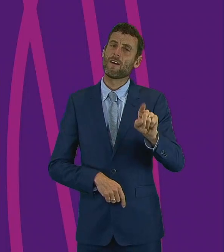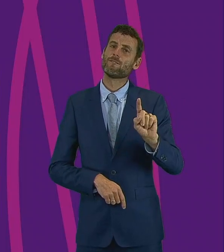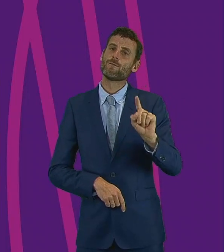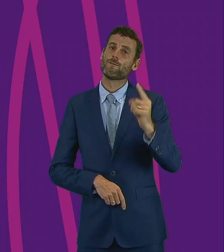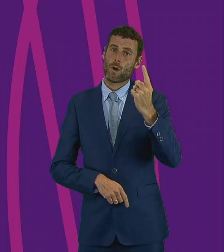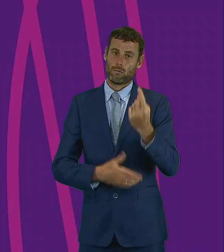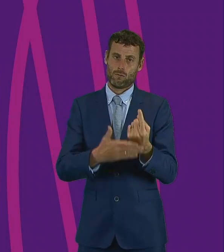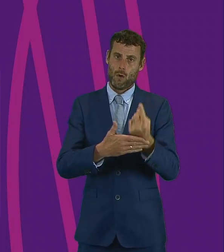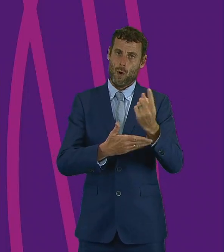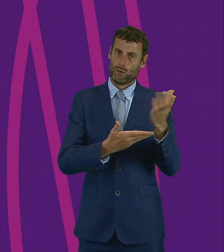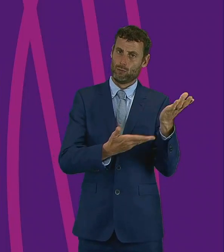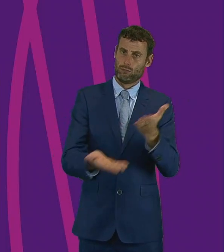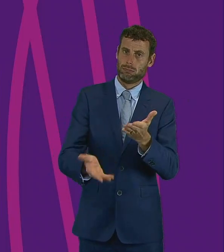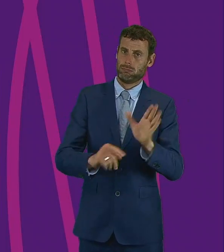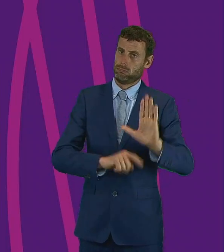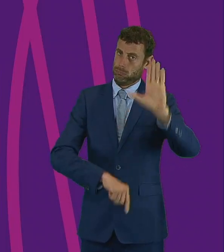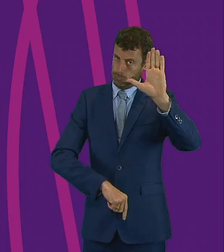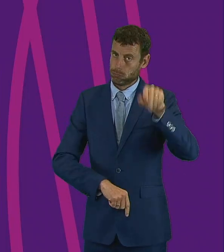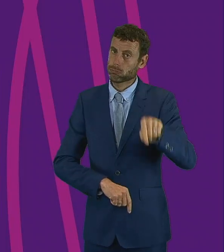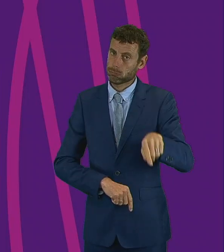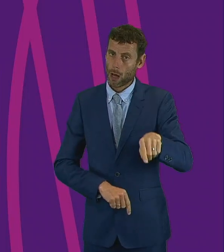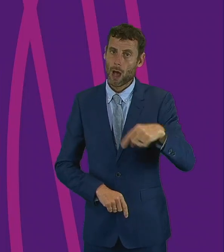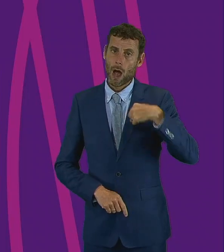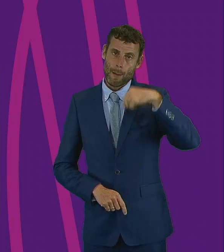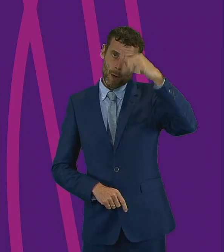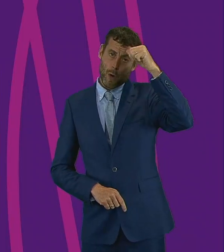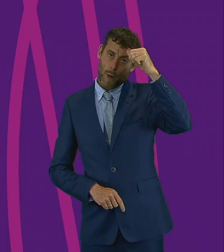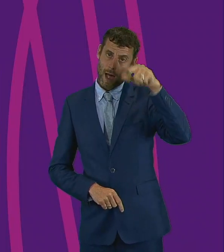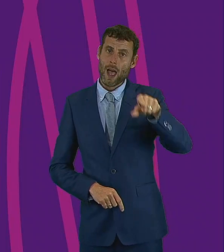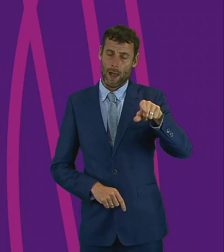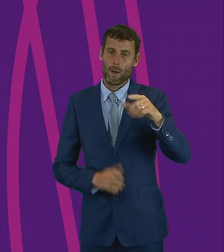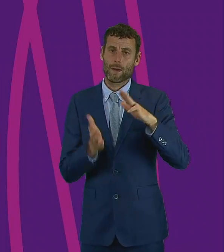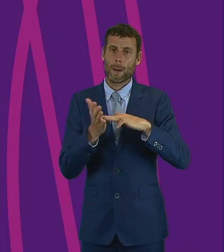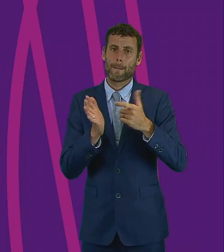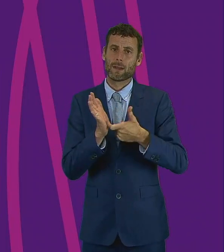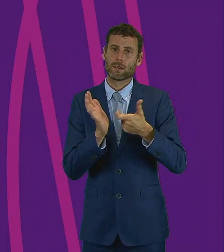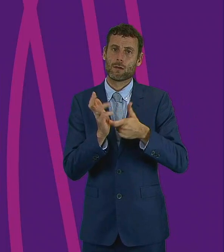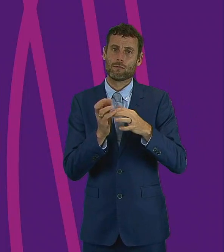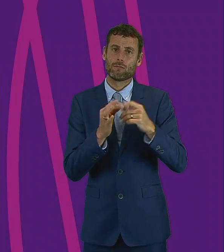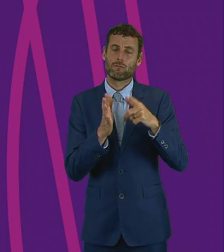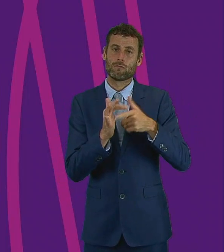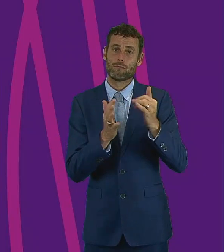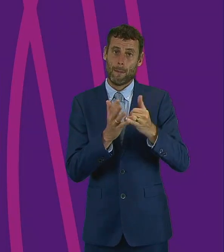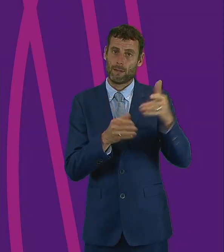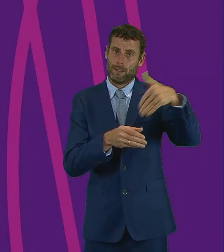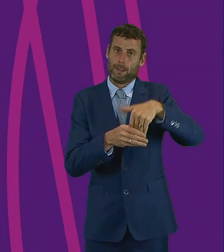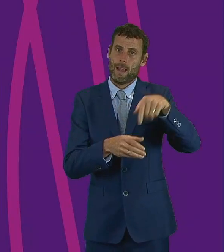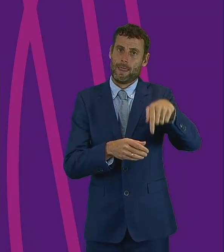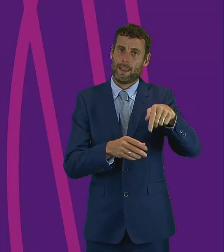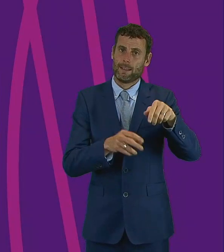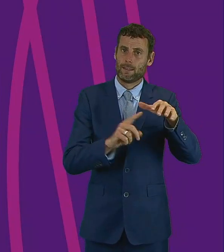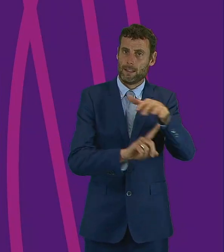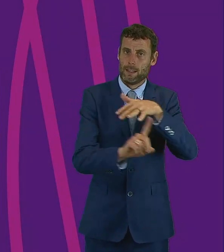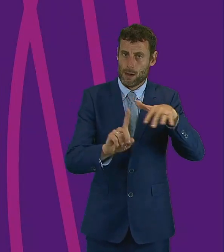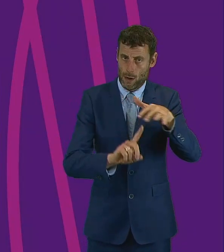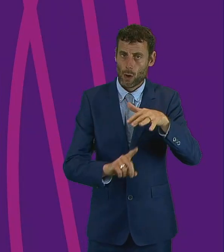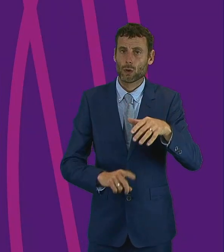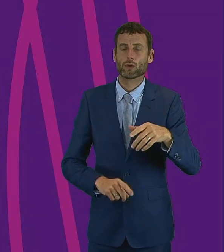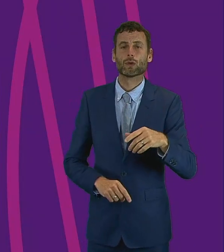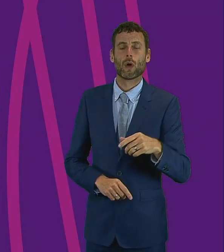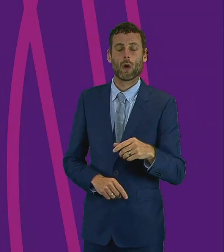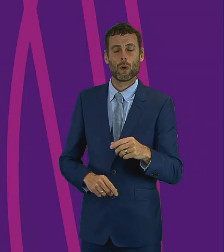to raise such an issue. I am aware of Mr Rumbles' ongoing interest in this matter. In this case, I would first of all observe that the